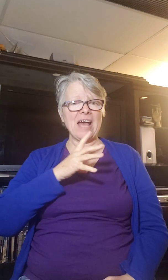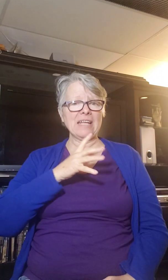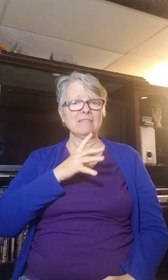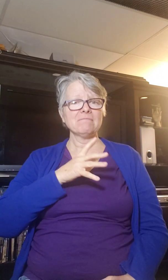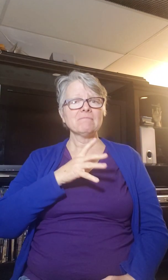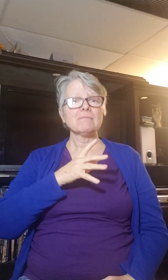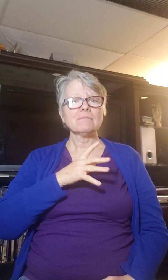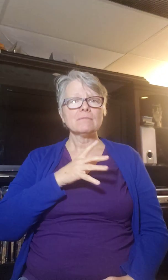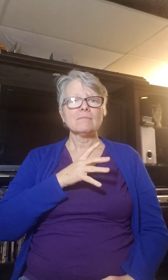Fine.